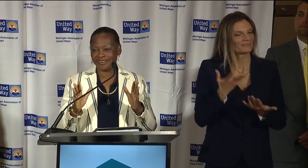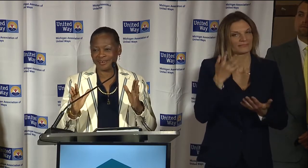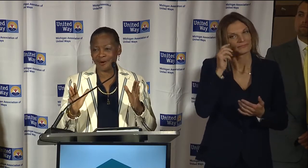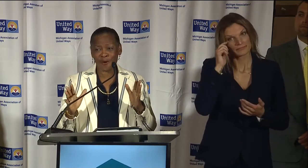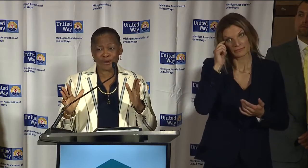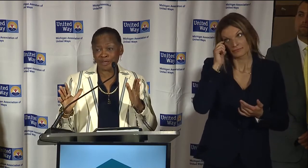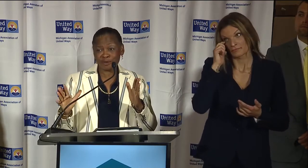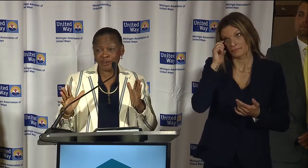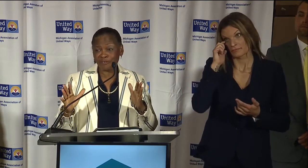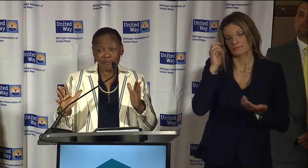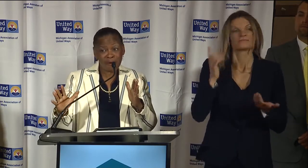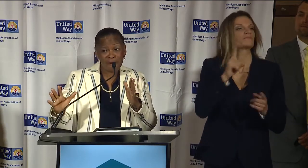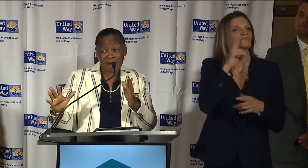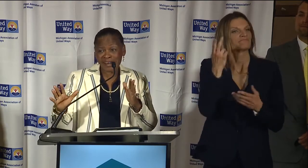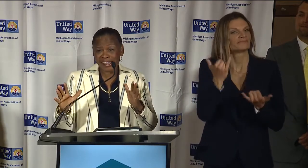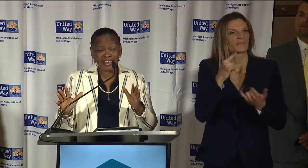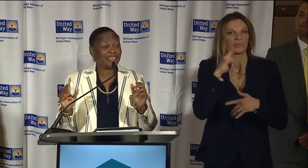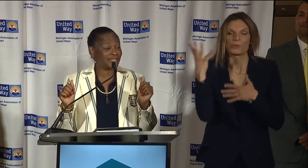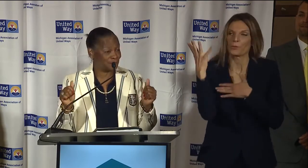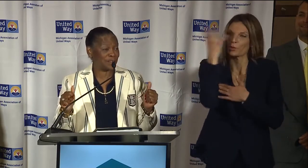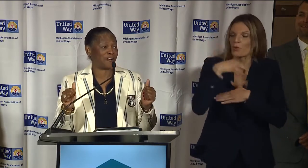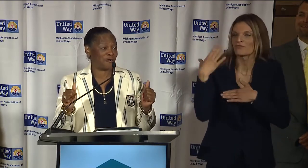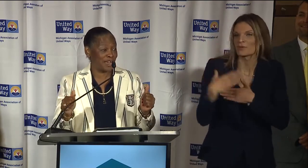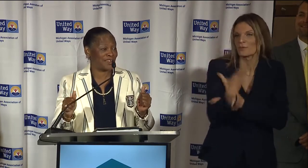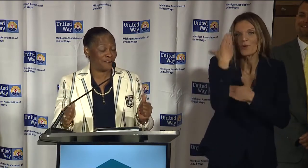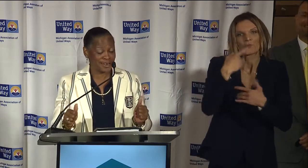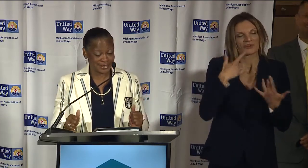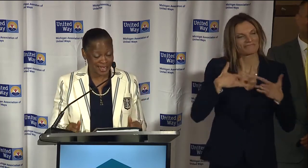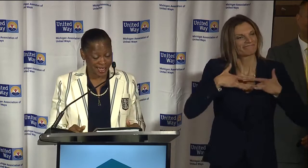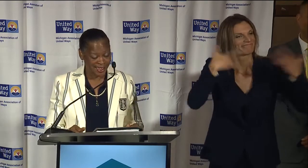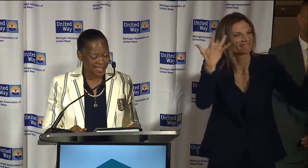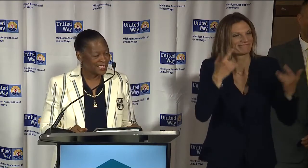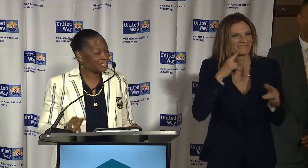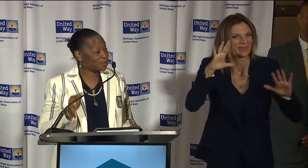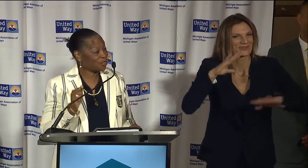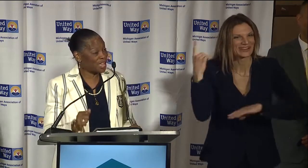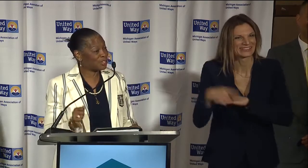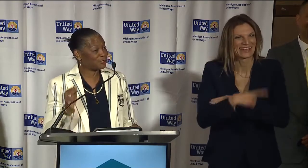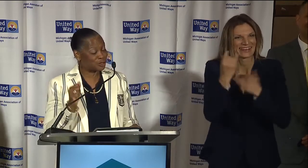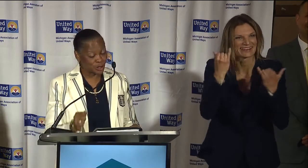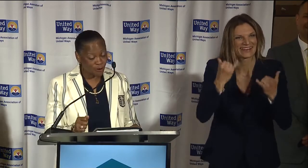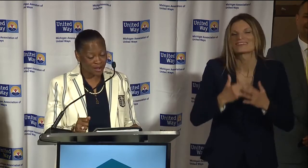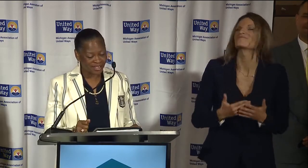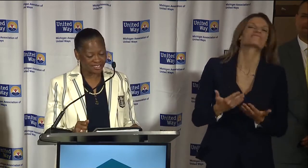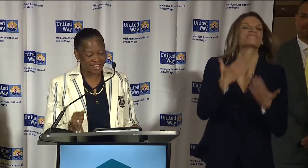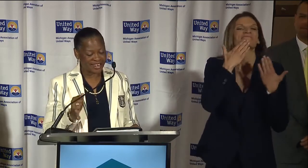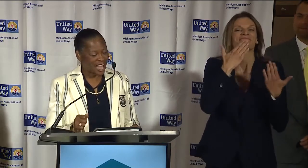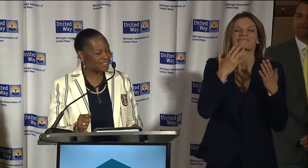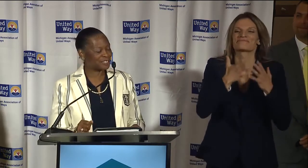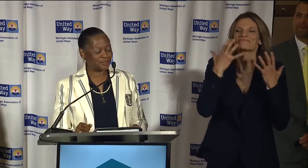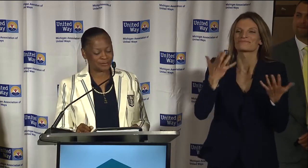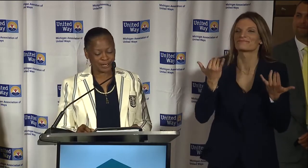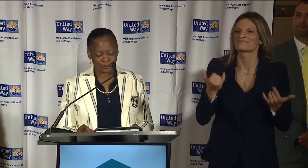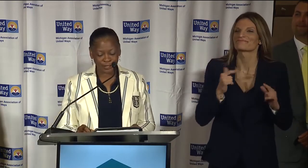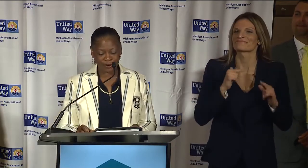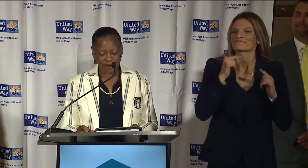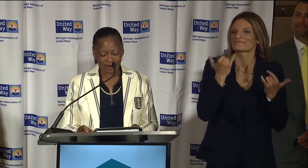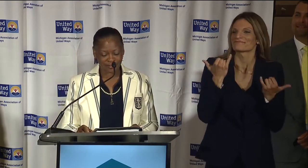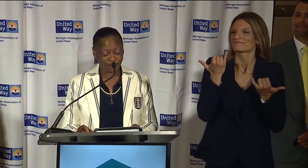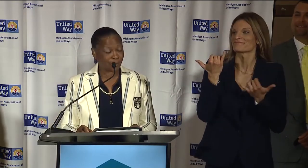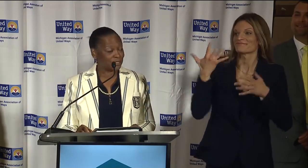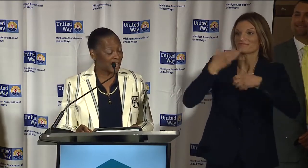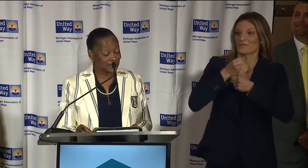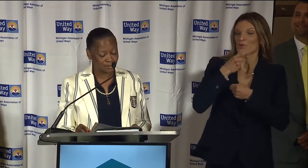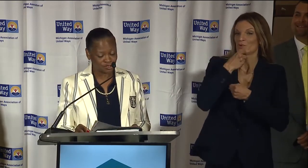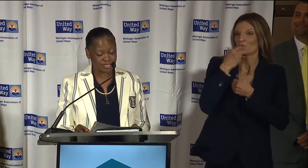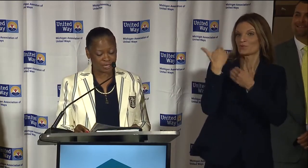song? Oh, what a beautiful morning. It's been a great, great day. So thank you so much. And now let's hear some closing remarks